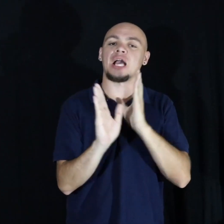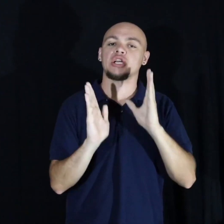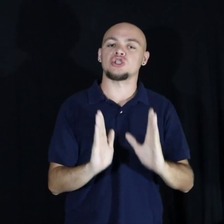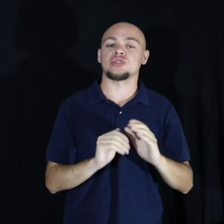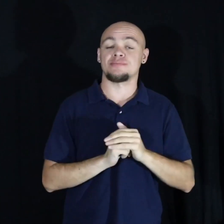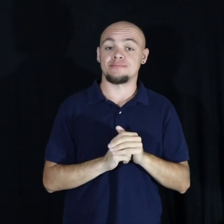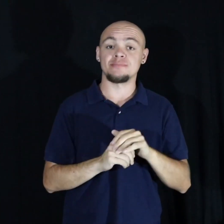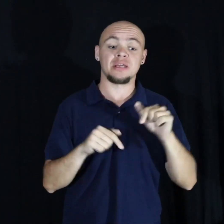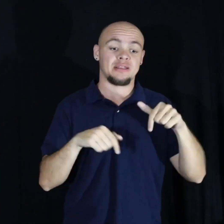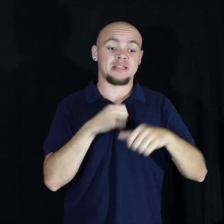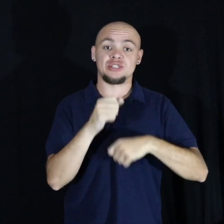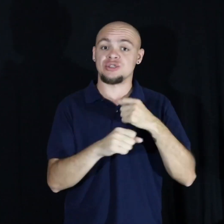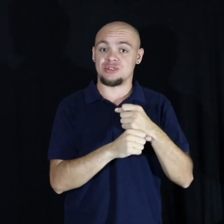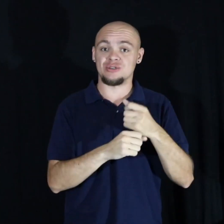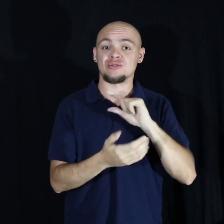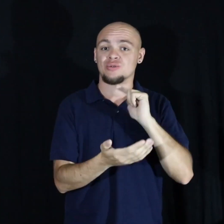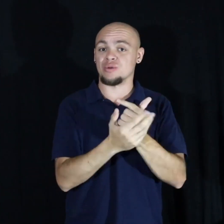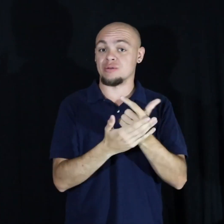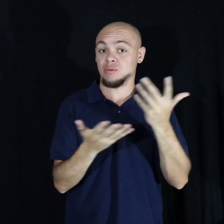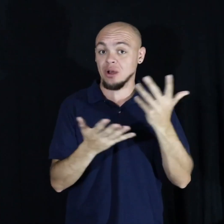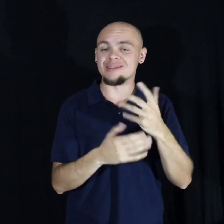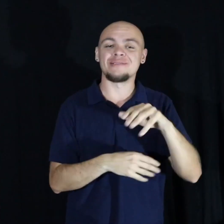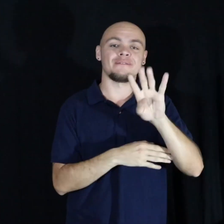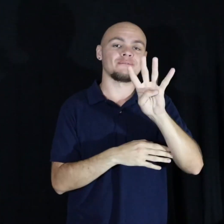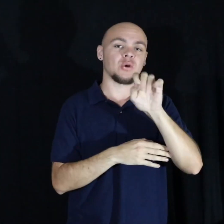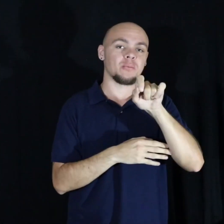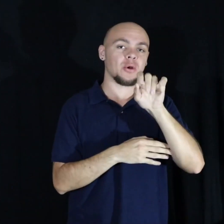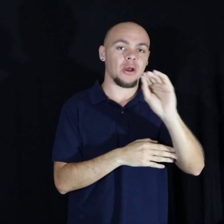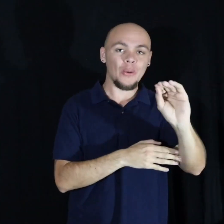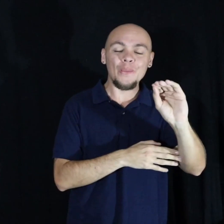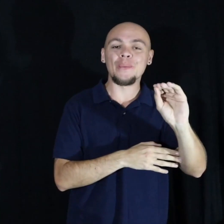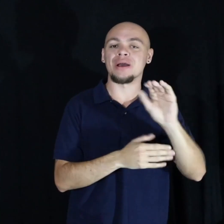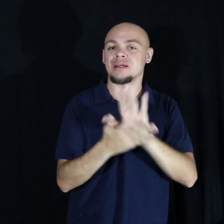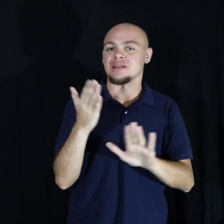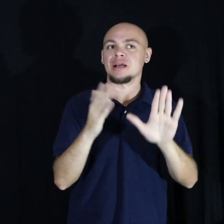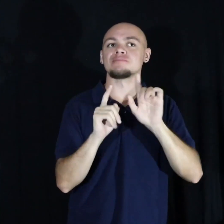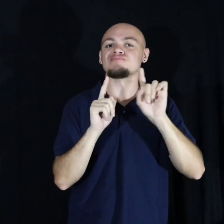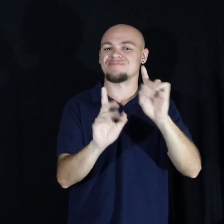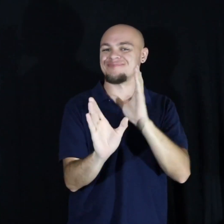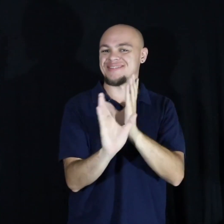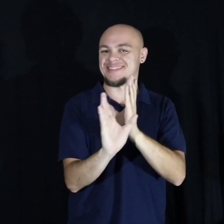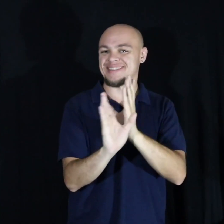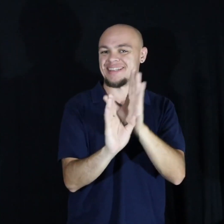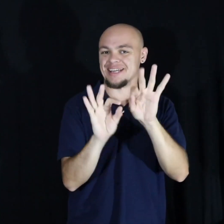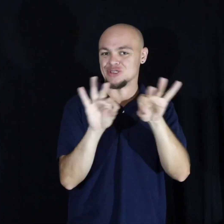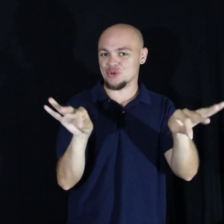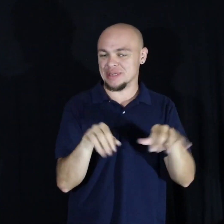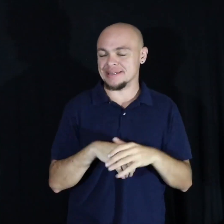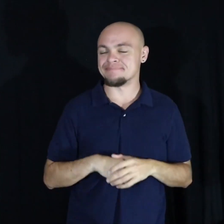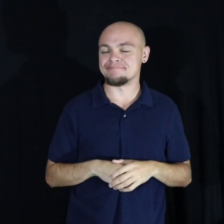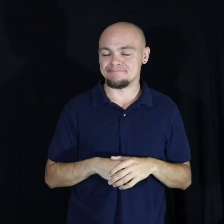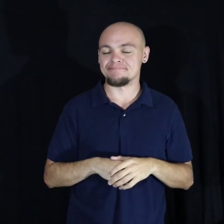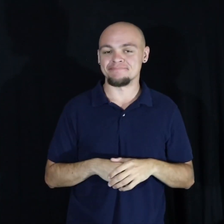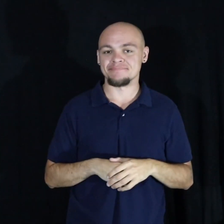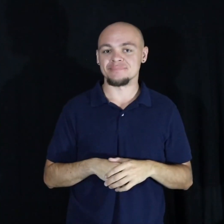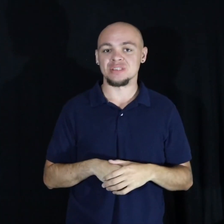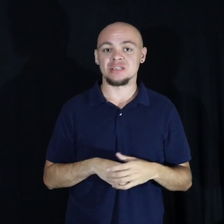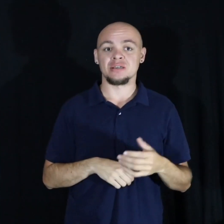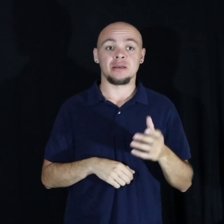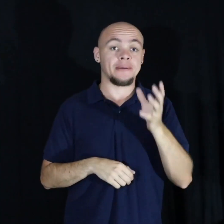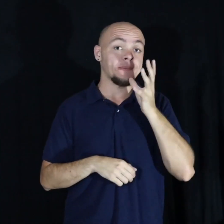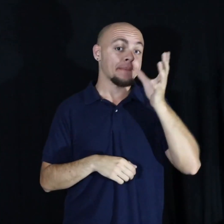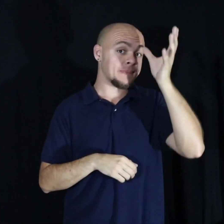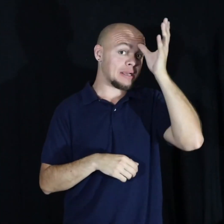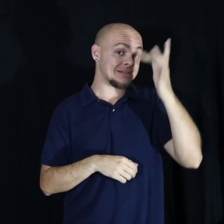graduates this year with a 4.0, and next year she'll be going to college to pursue a psych degree. Where we fail as